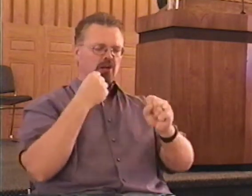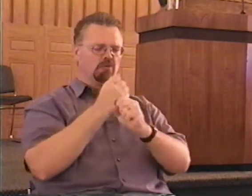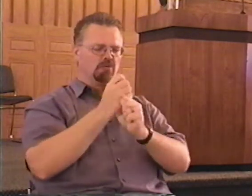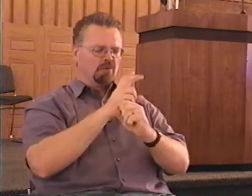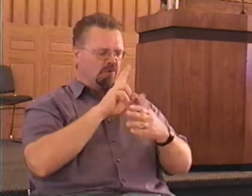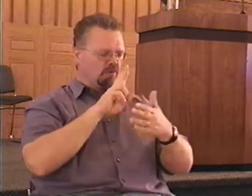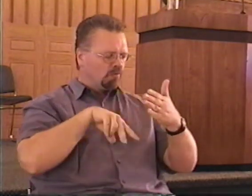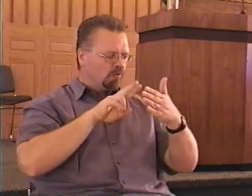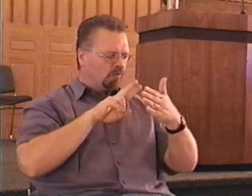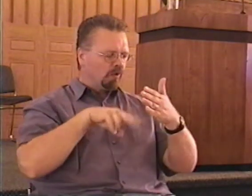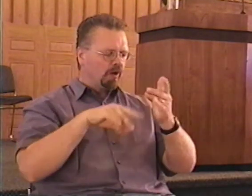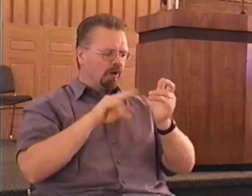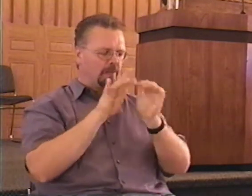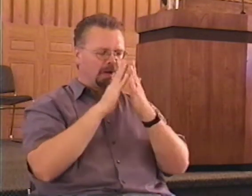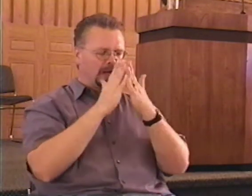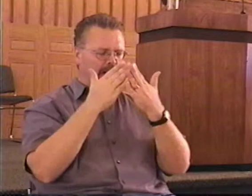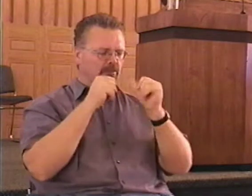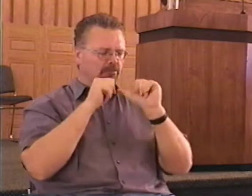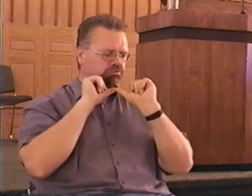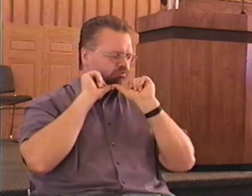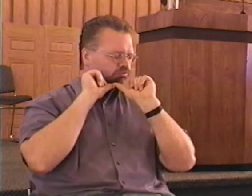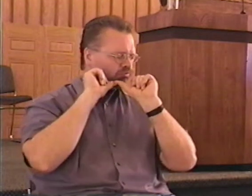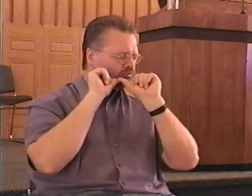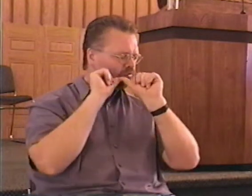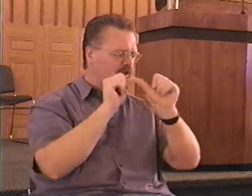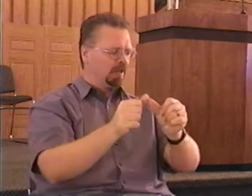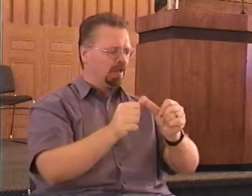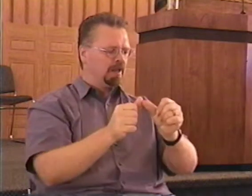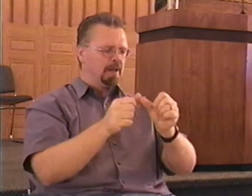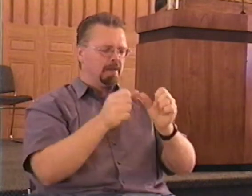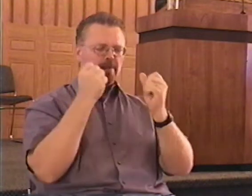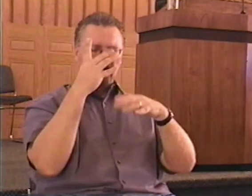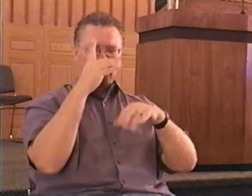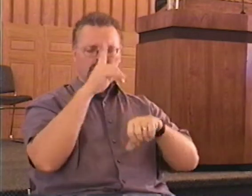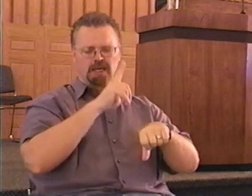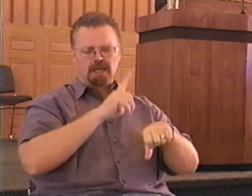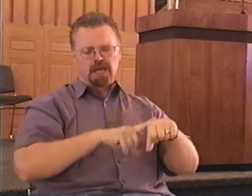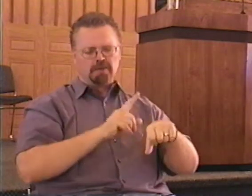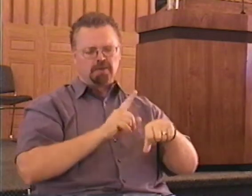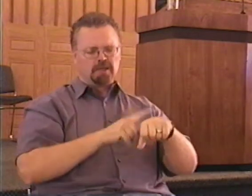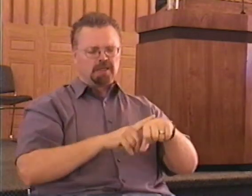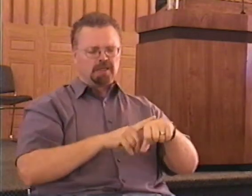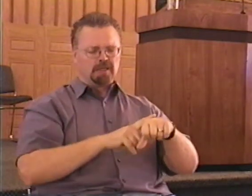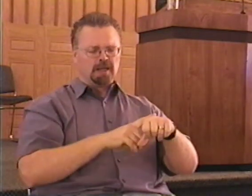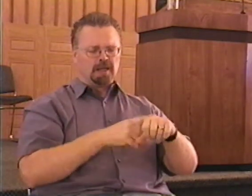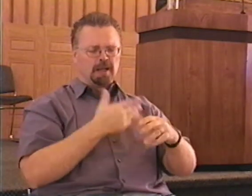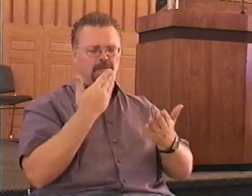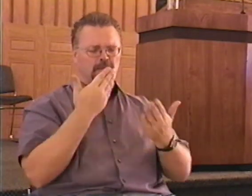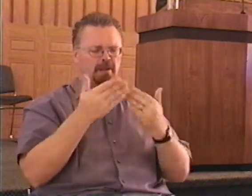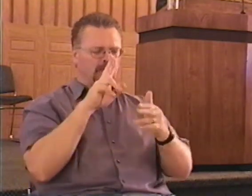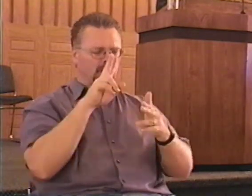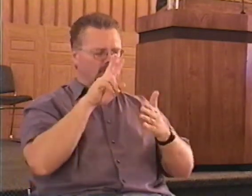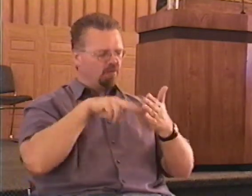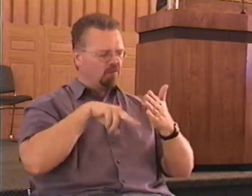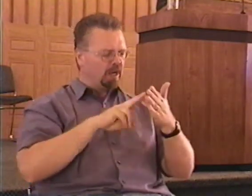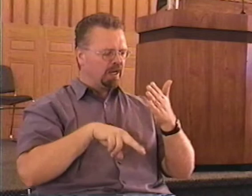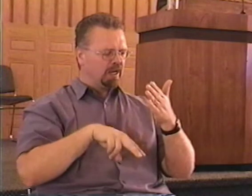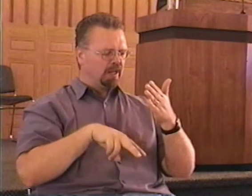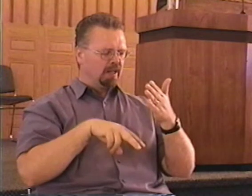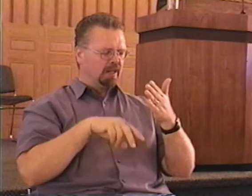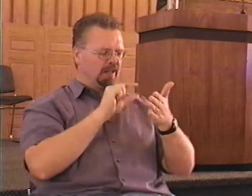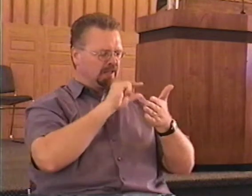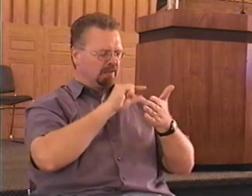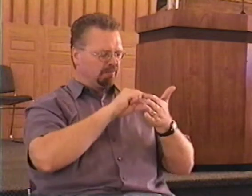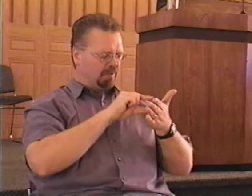perhaps completely through many times. Maybe even read this passage